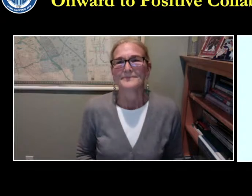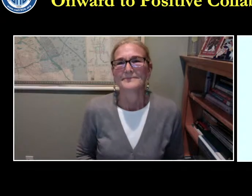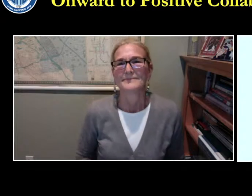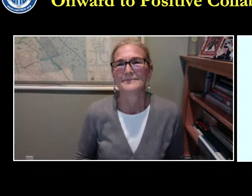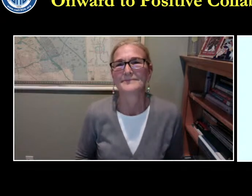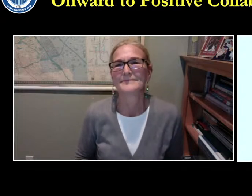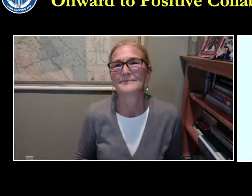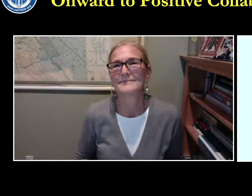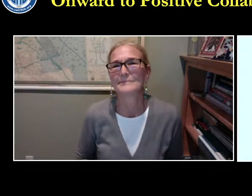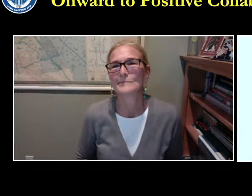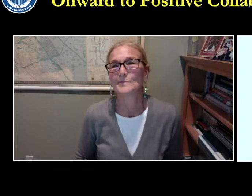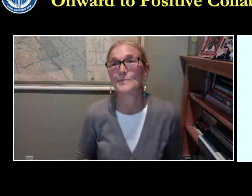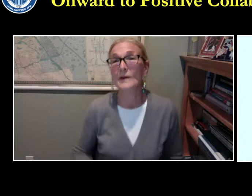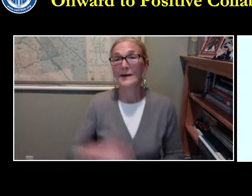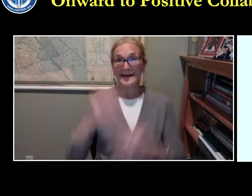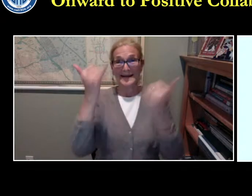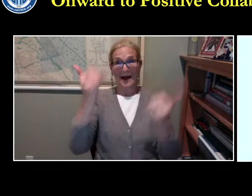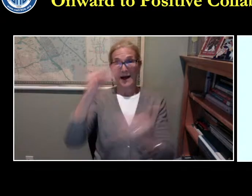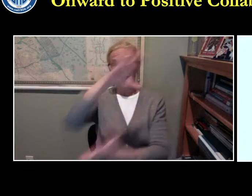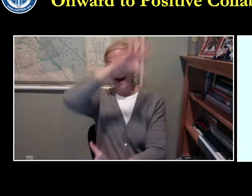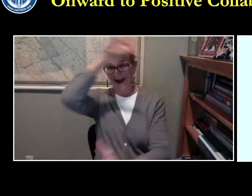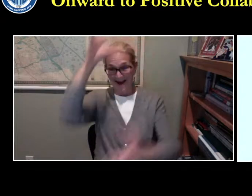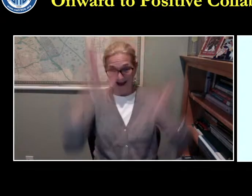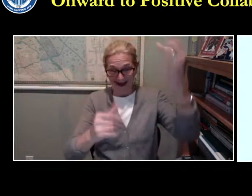They can do that.